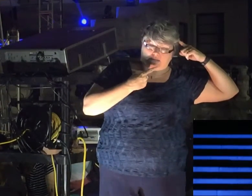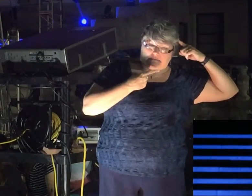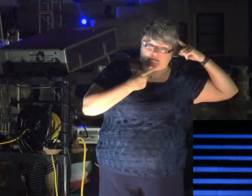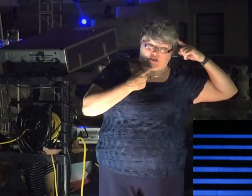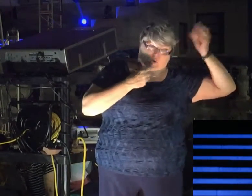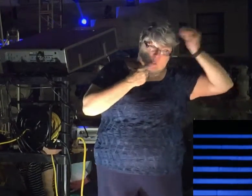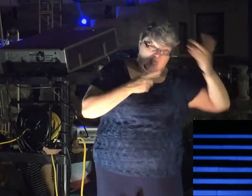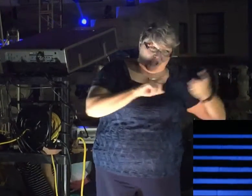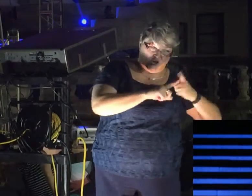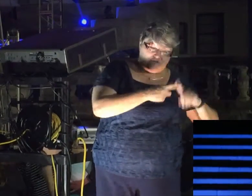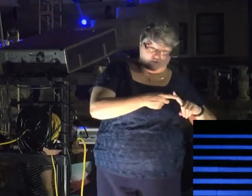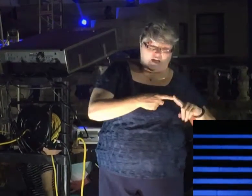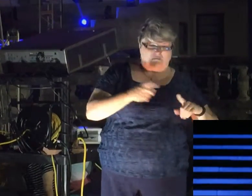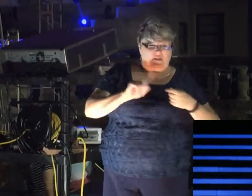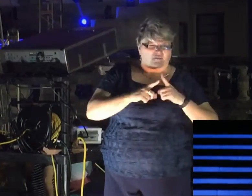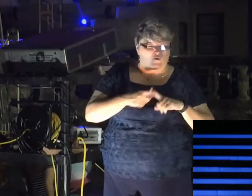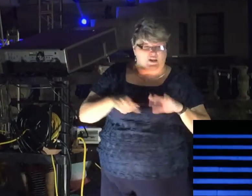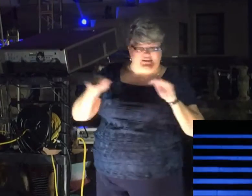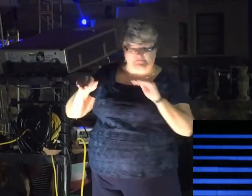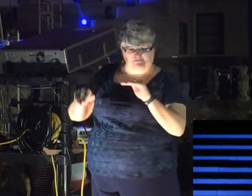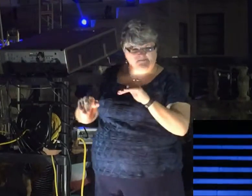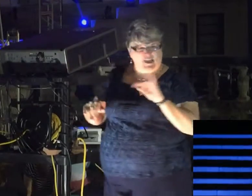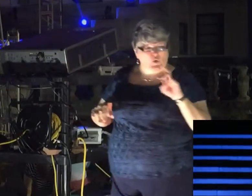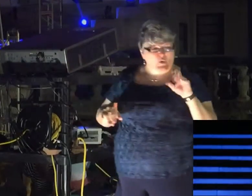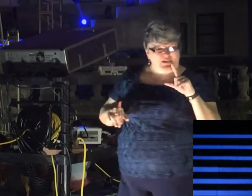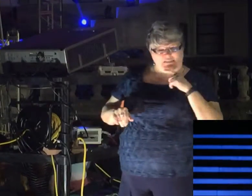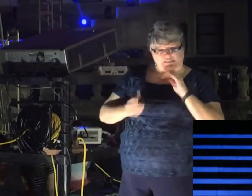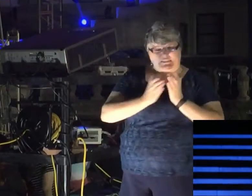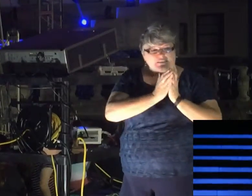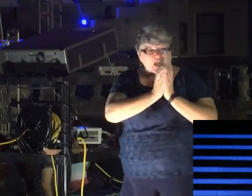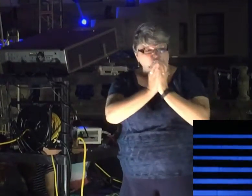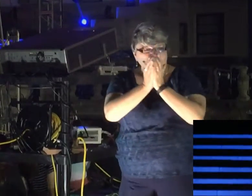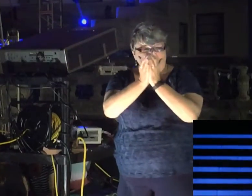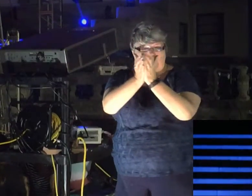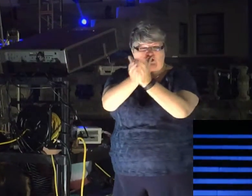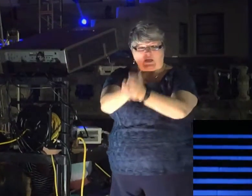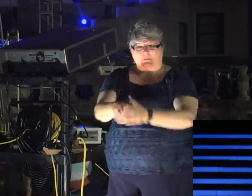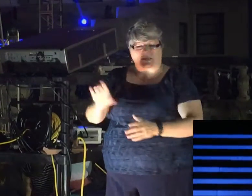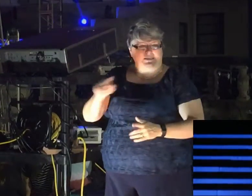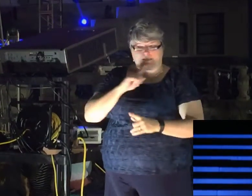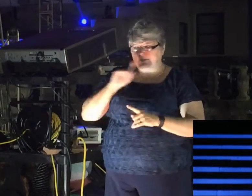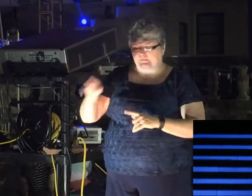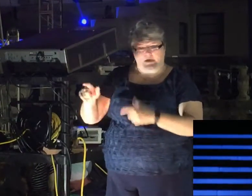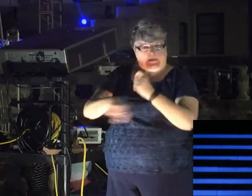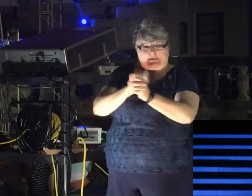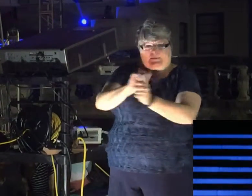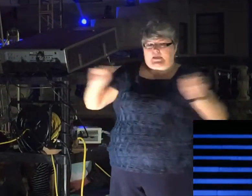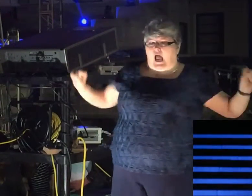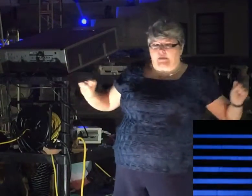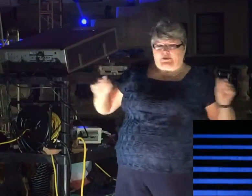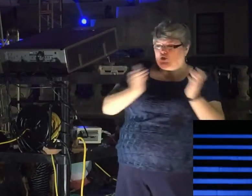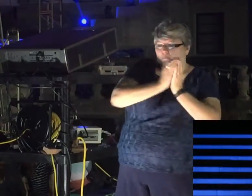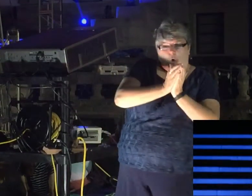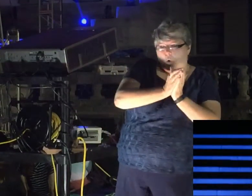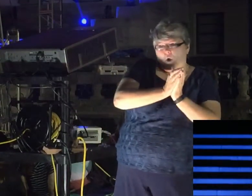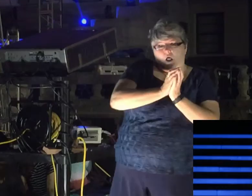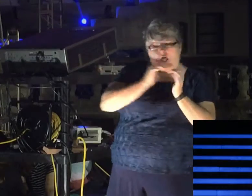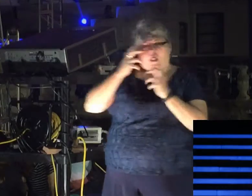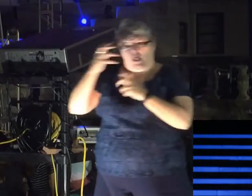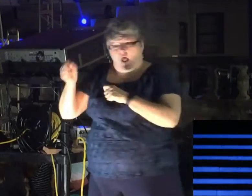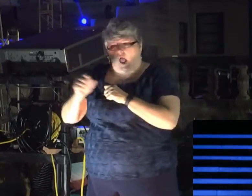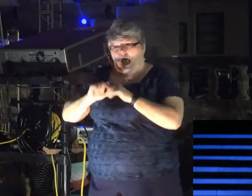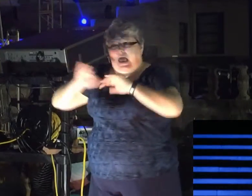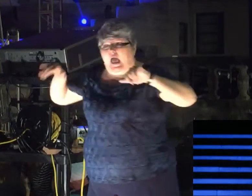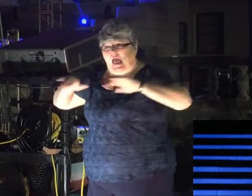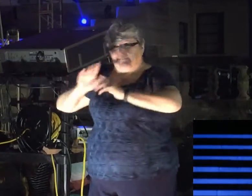sense. And you let your friend be like the buddies of Ulysses as he sailed his ship past the sirens. Tie me to the mast,